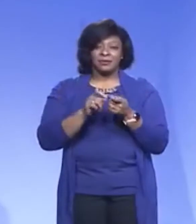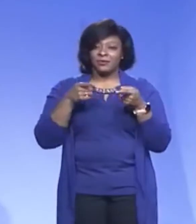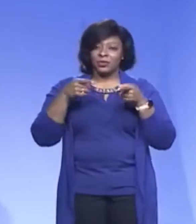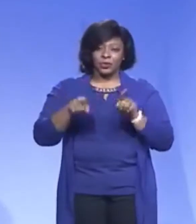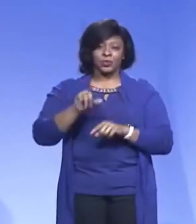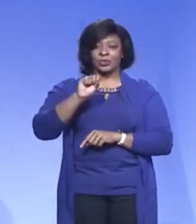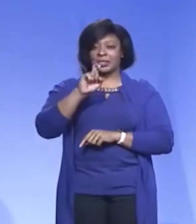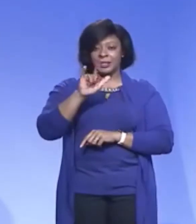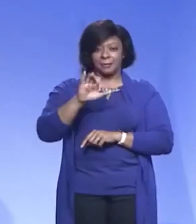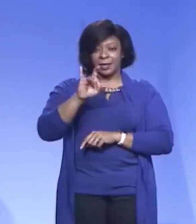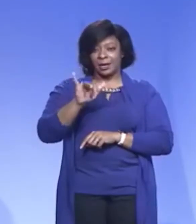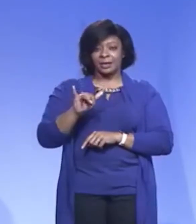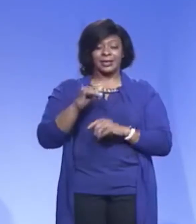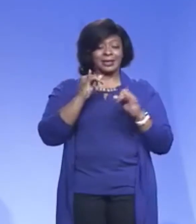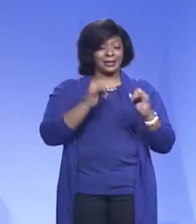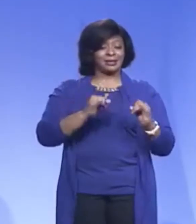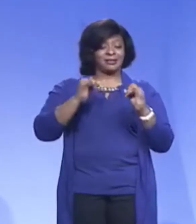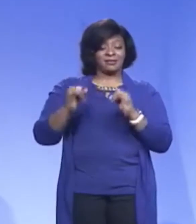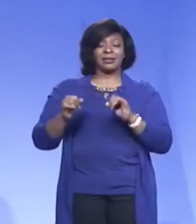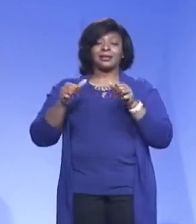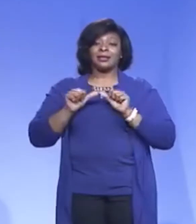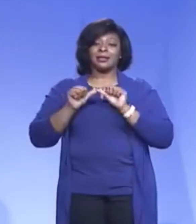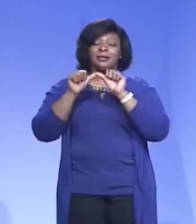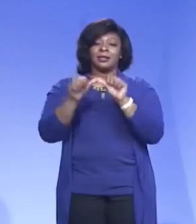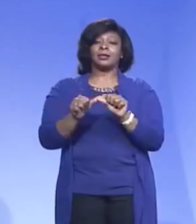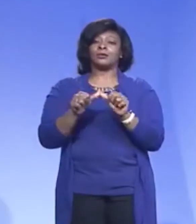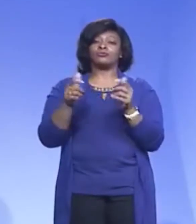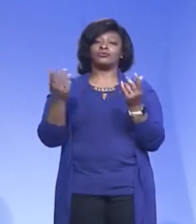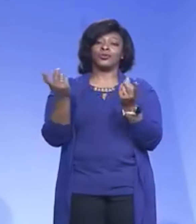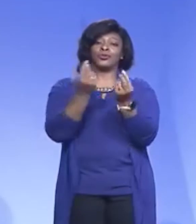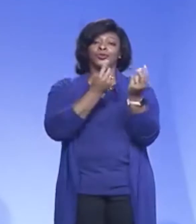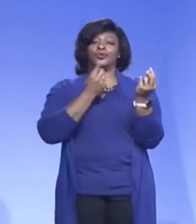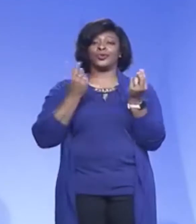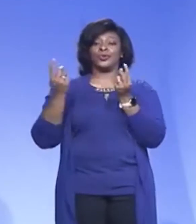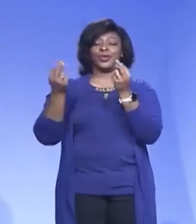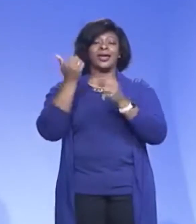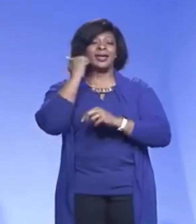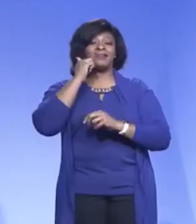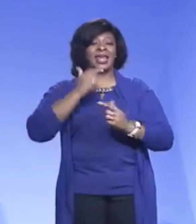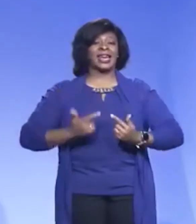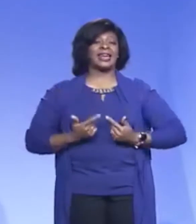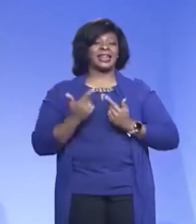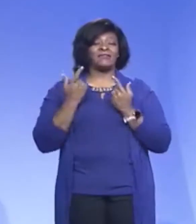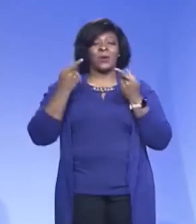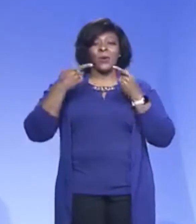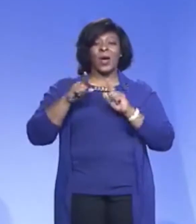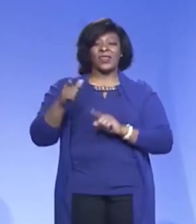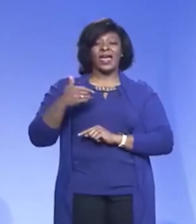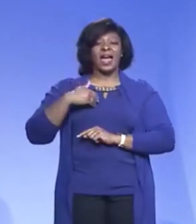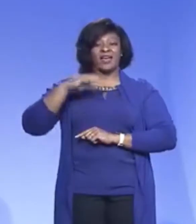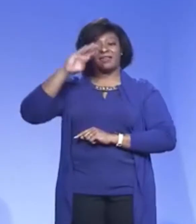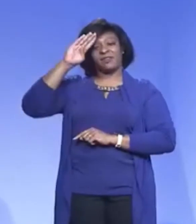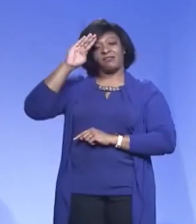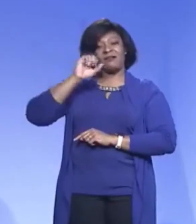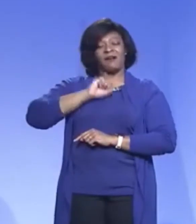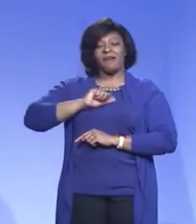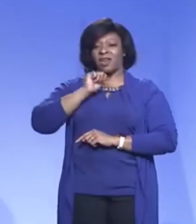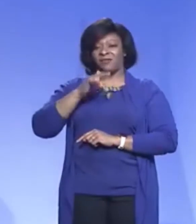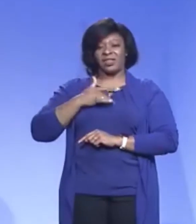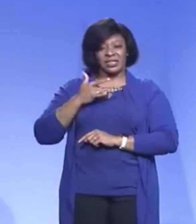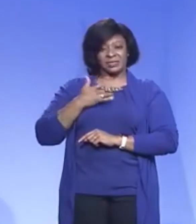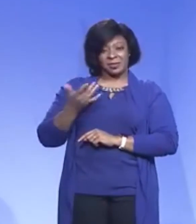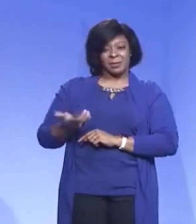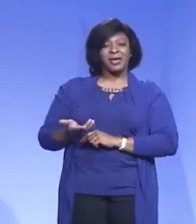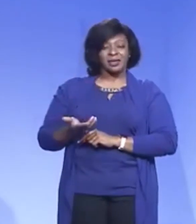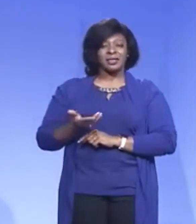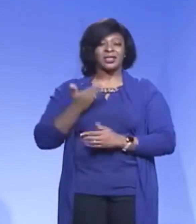Shelby County that individuals continue to go about their activities of daily living while they're symptomatic. So staying at home